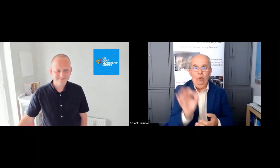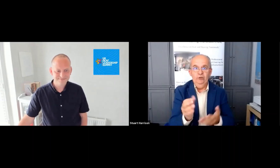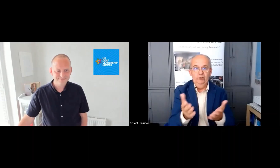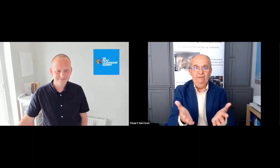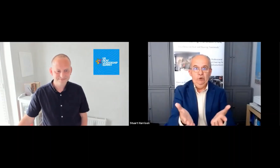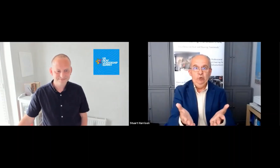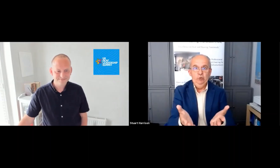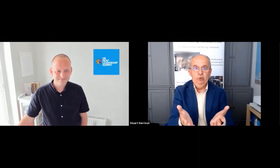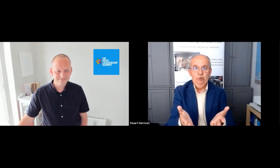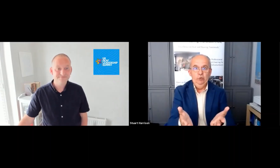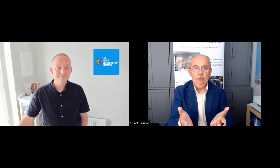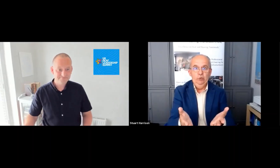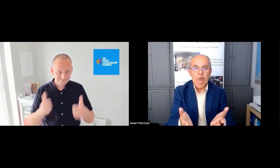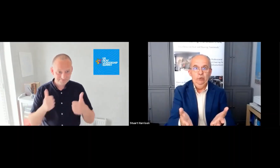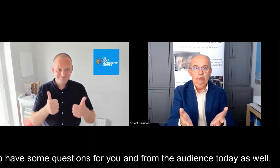Yeah, I do have some questions for you.